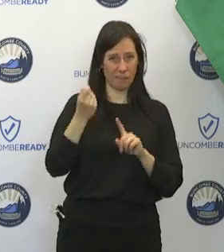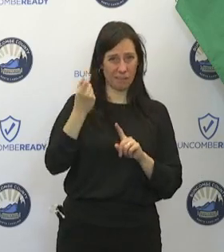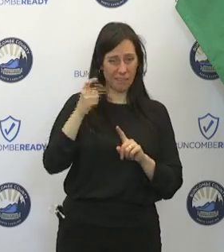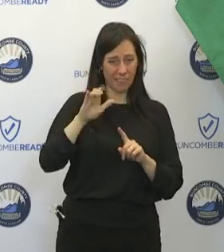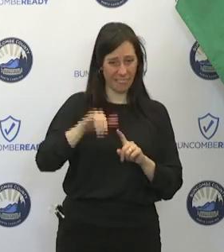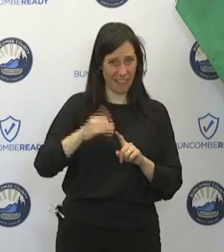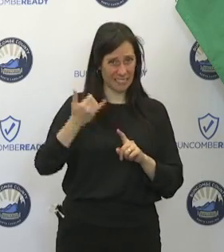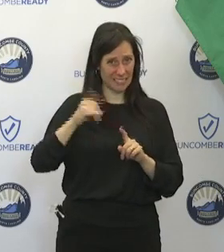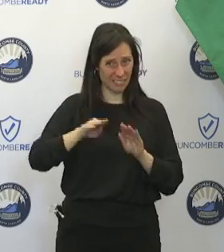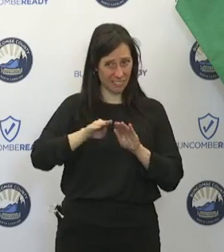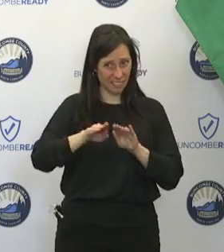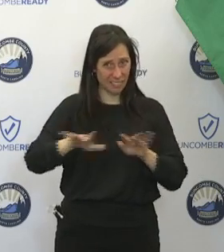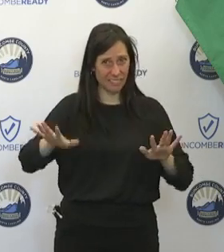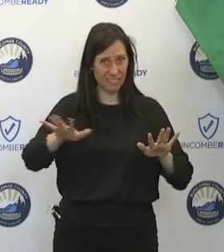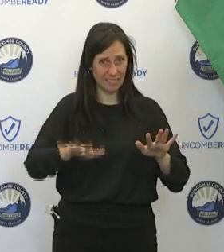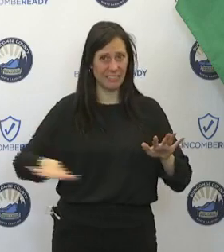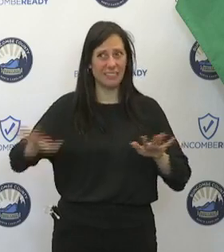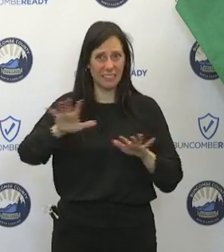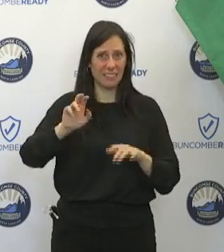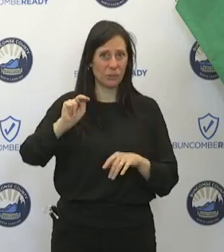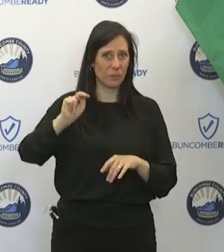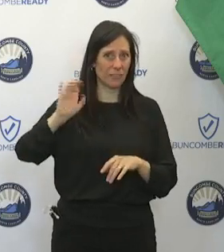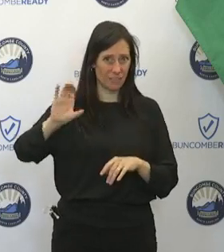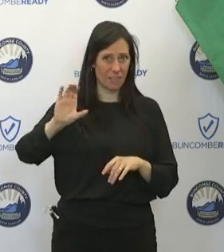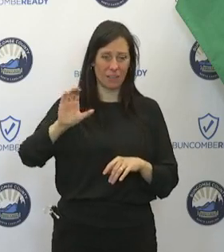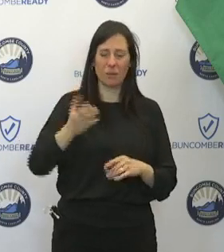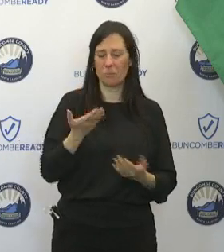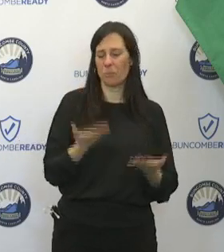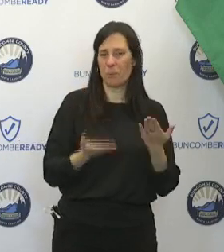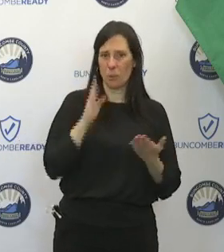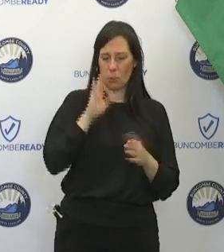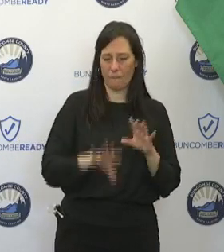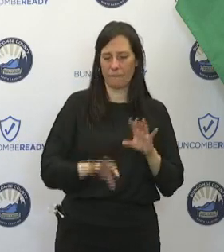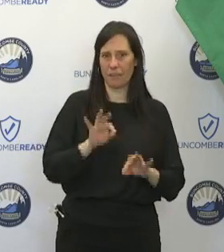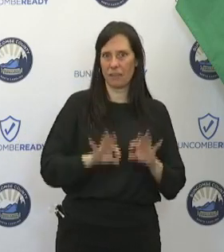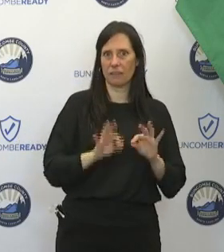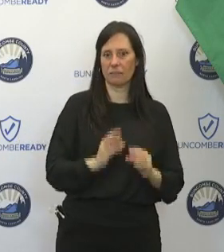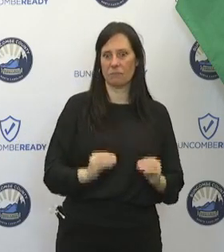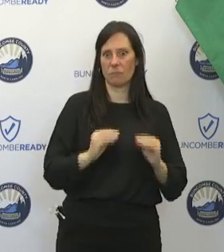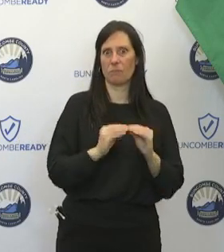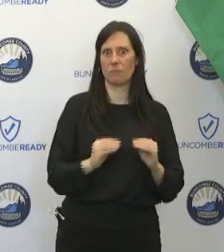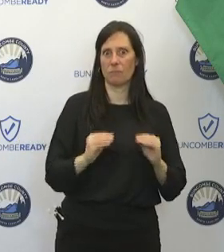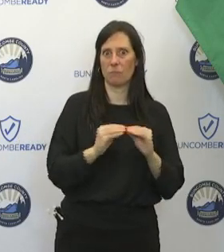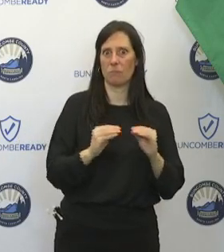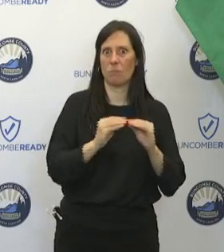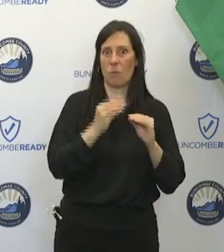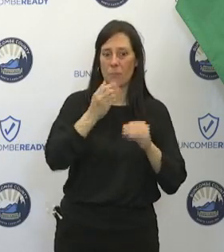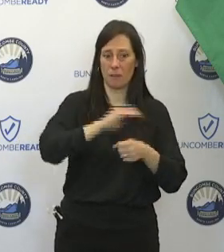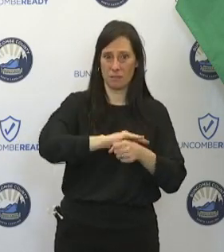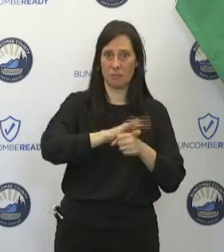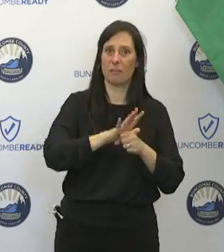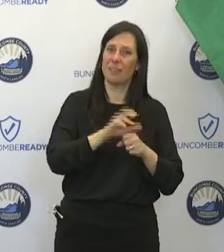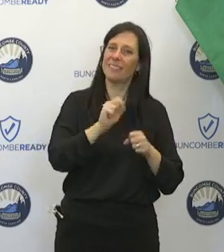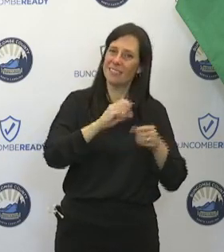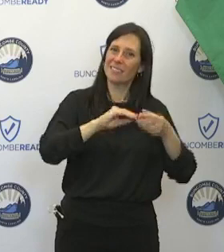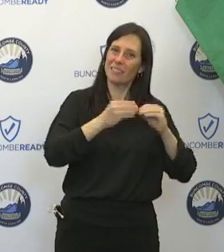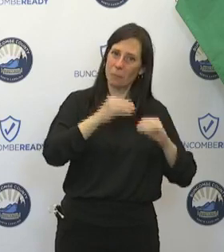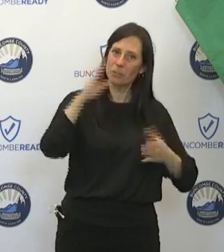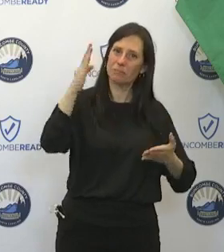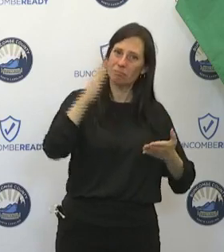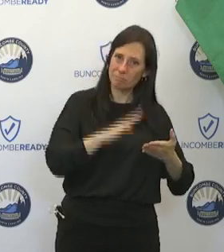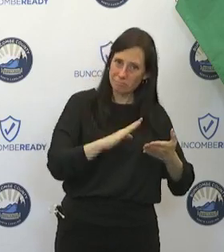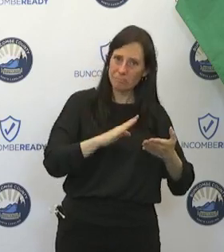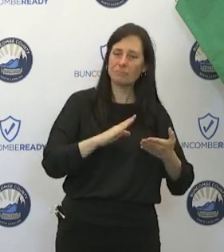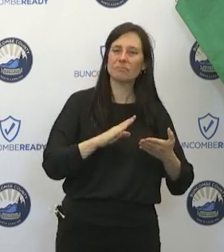see more B117 in our community as transmission rates of COVID-19, while declining slightly, continue